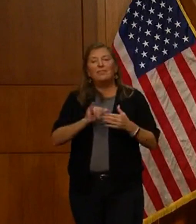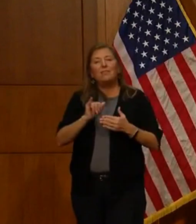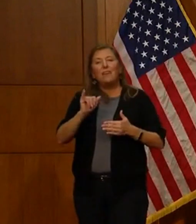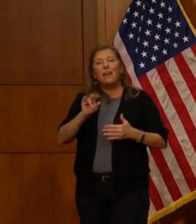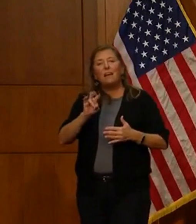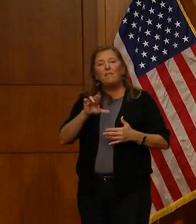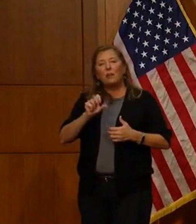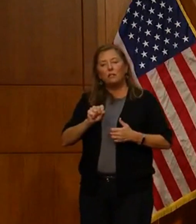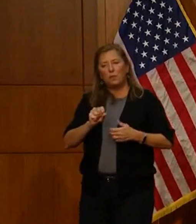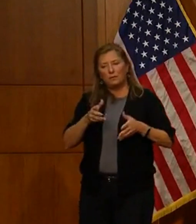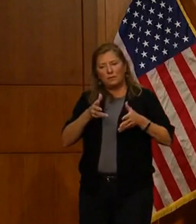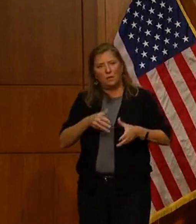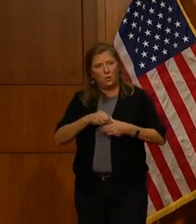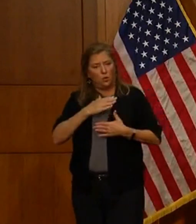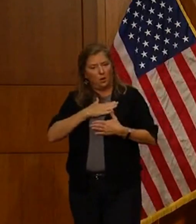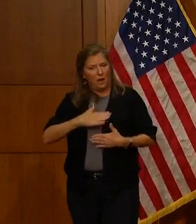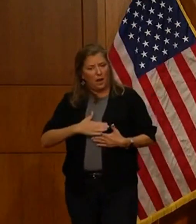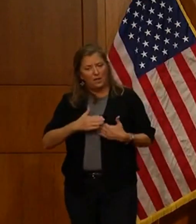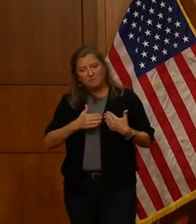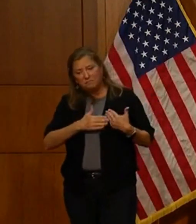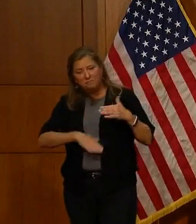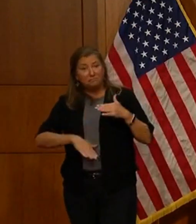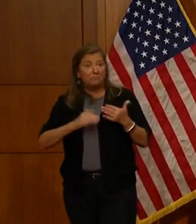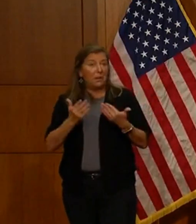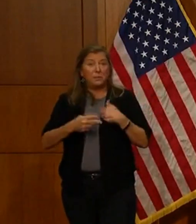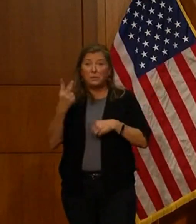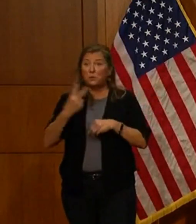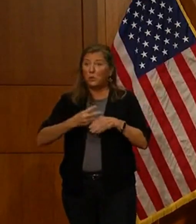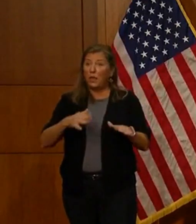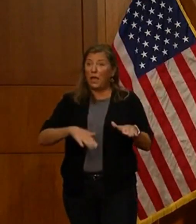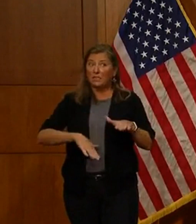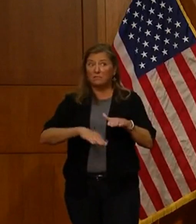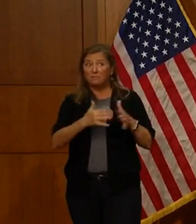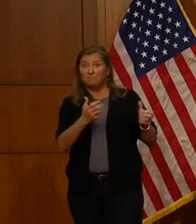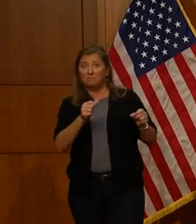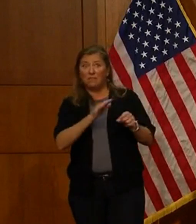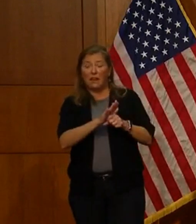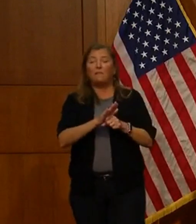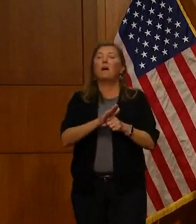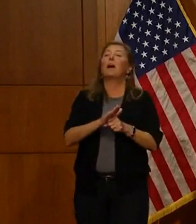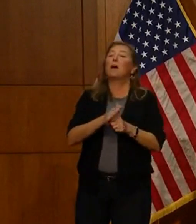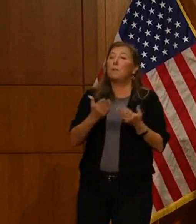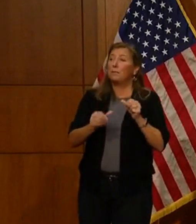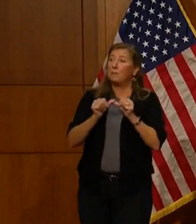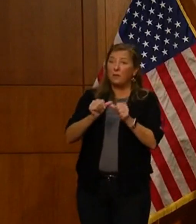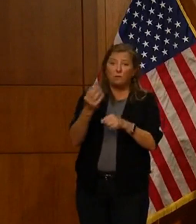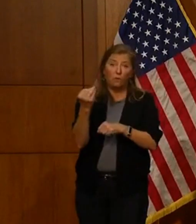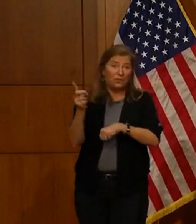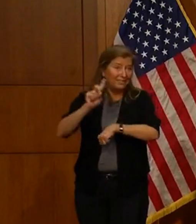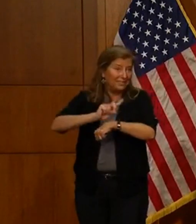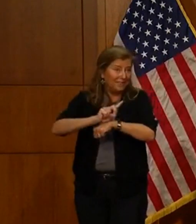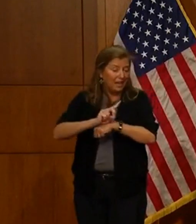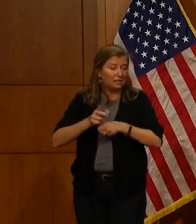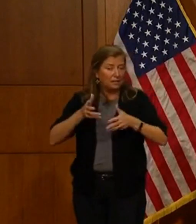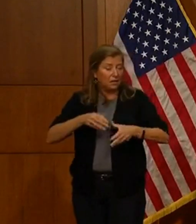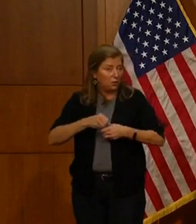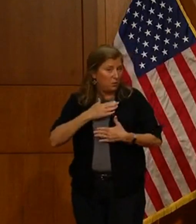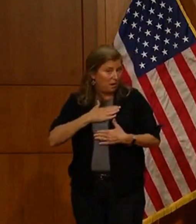incubate in your body. That incubation period can be as quick as 2 days, but it can last as long as 14 days. So our